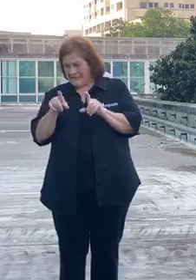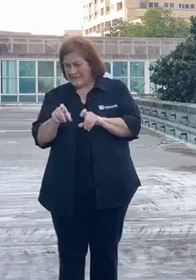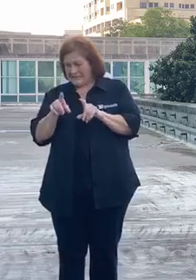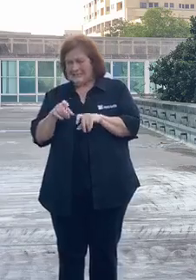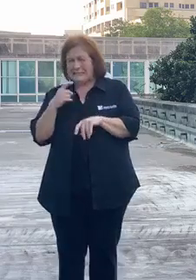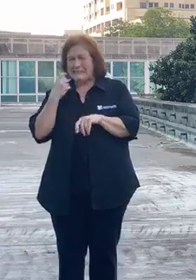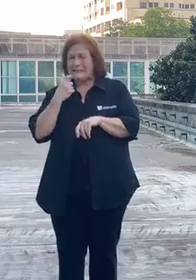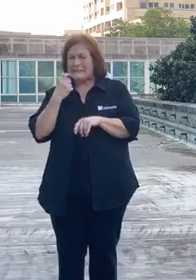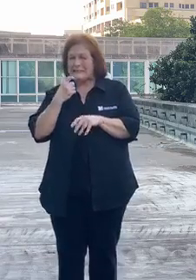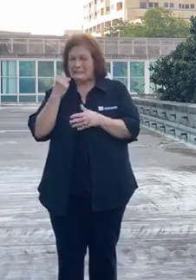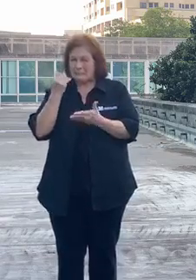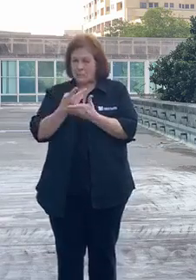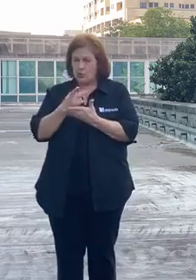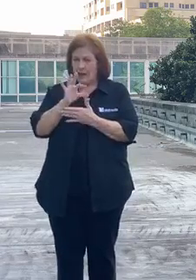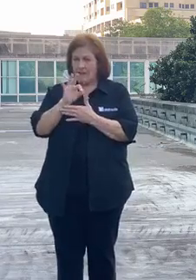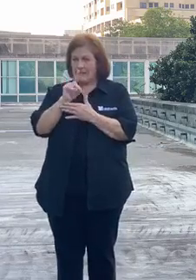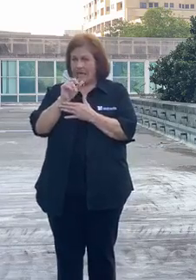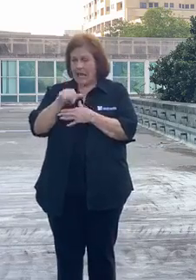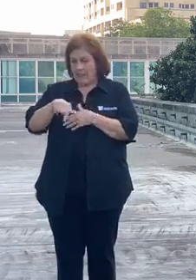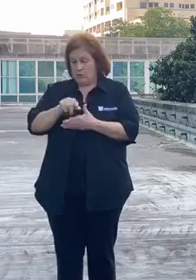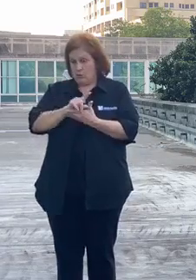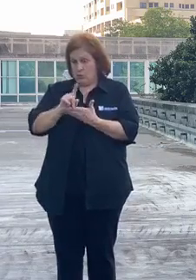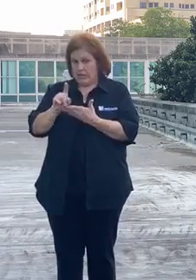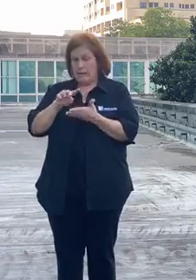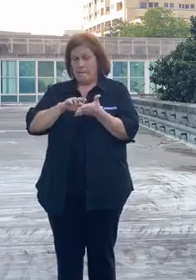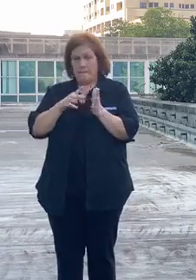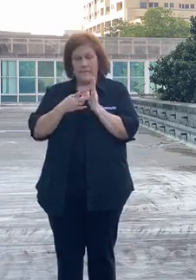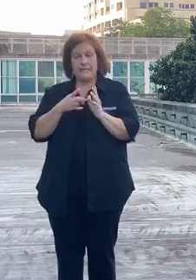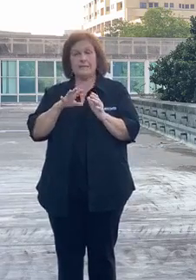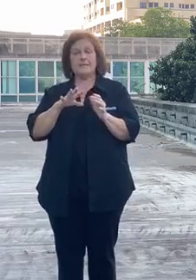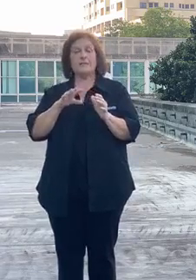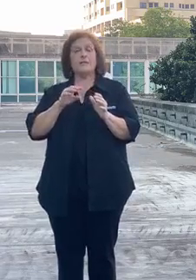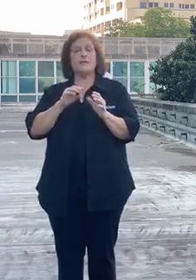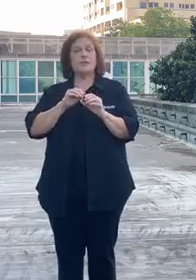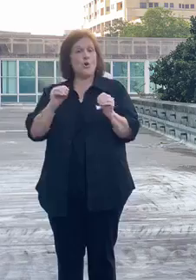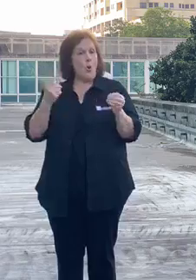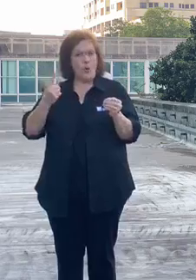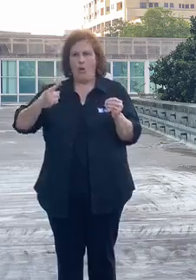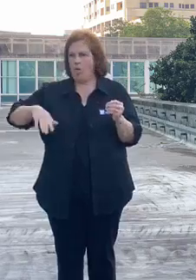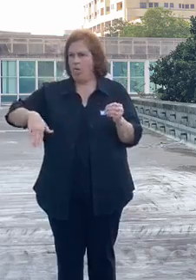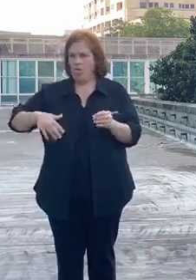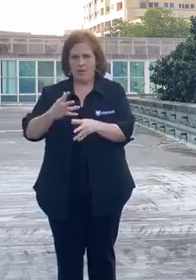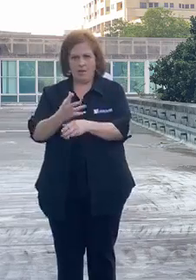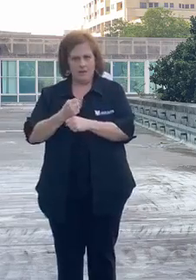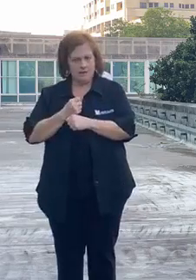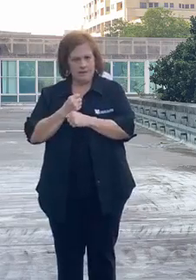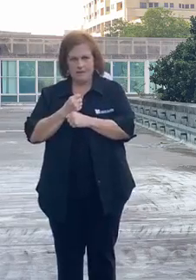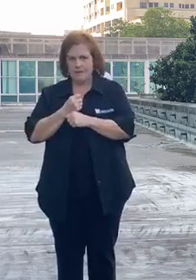just received FDA approval this week, which means that no one has them, and